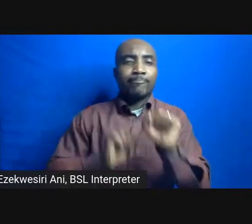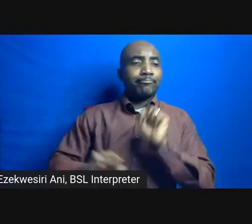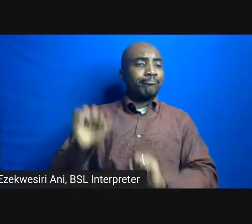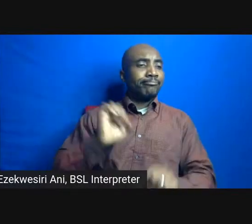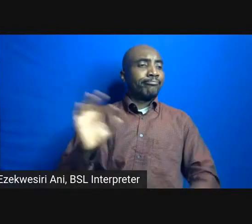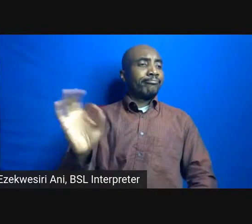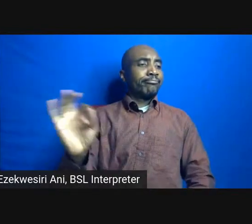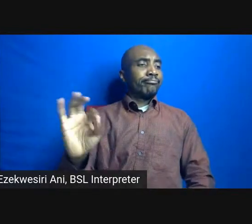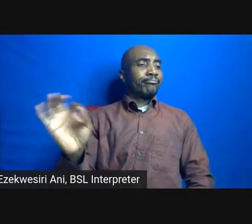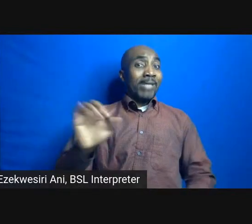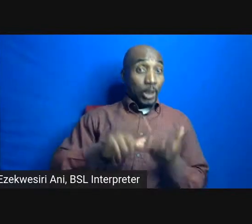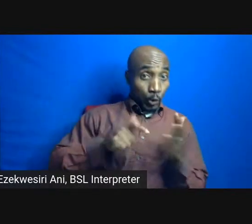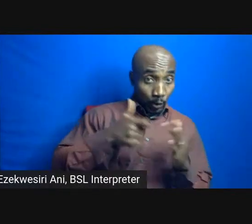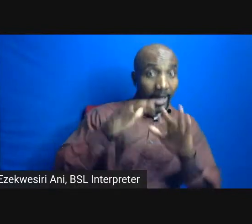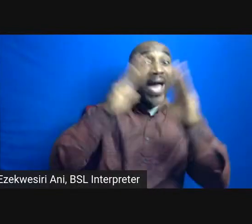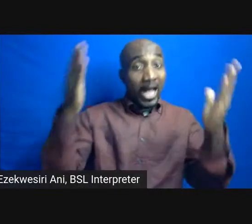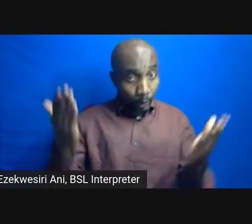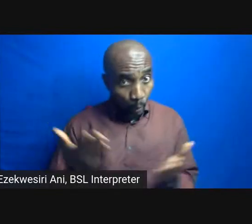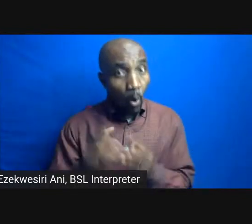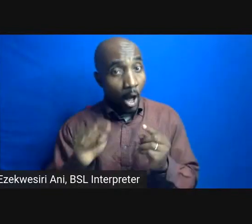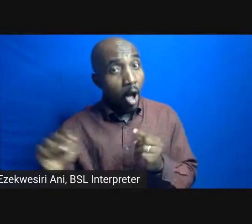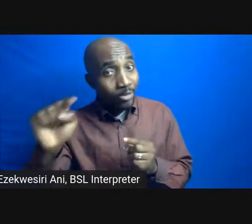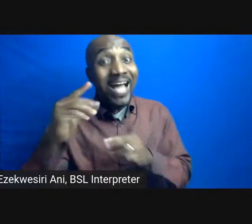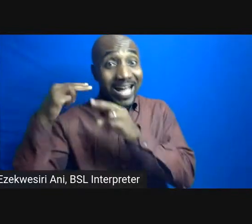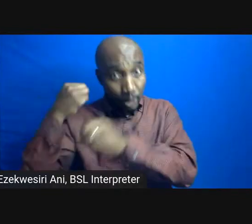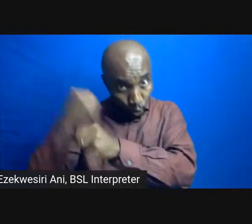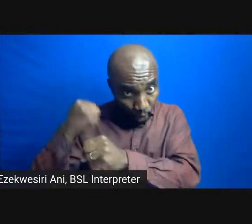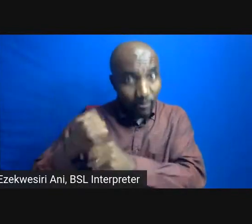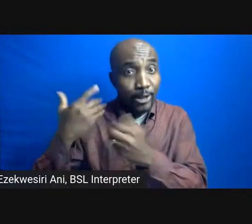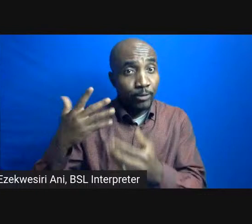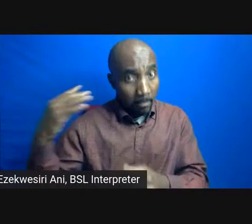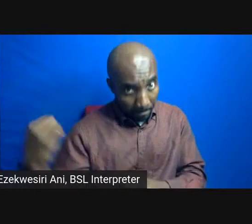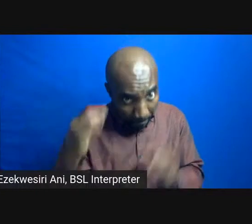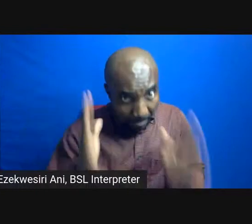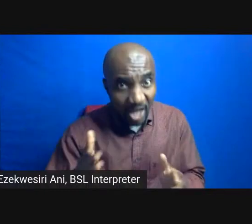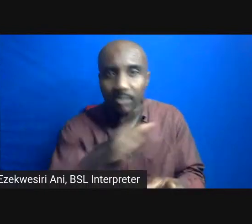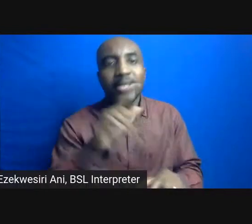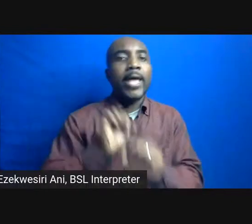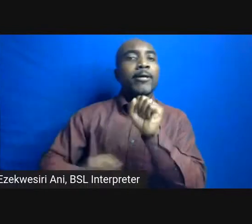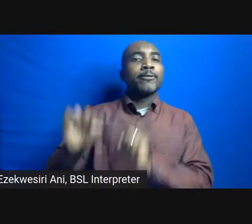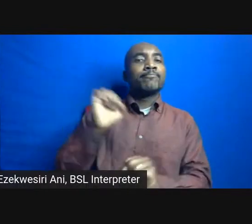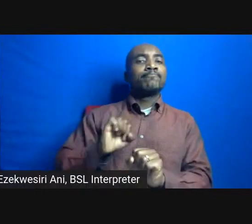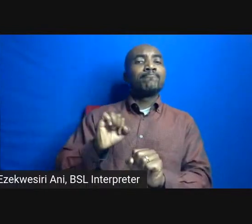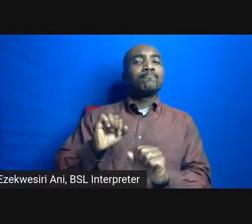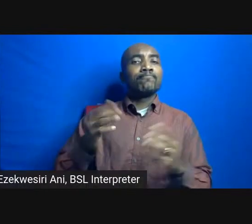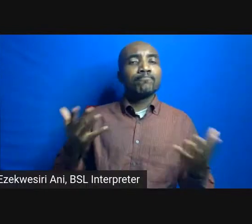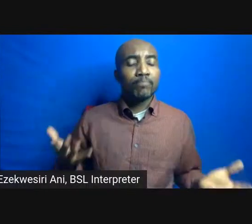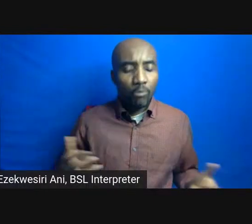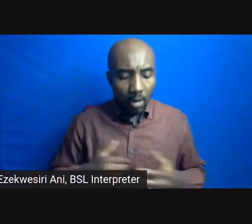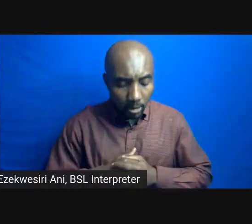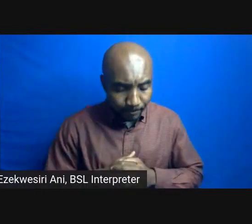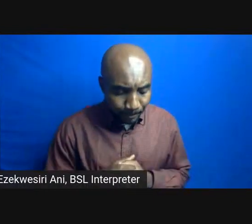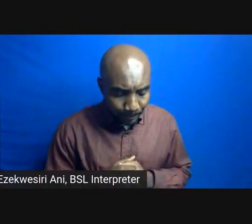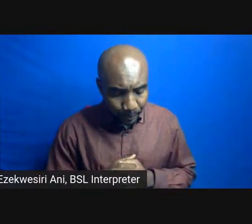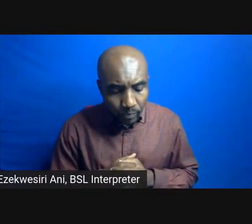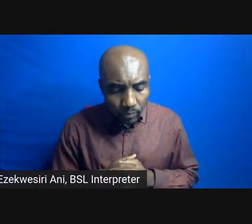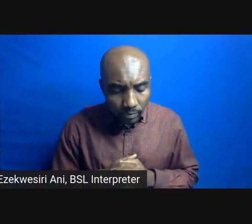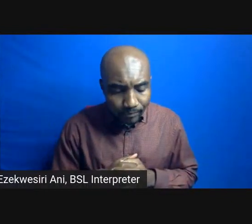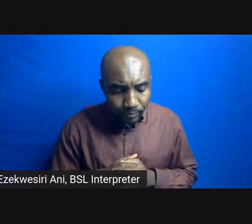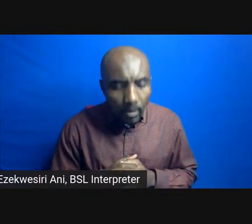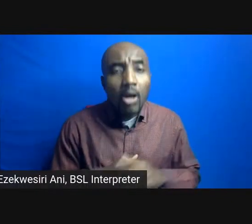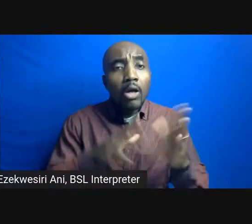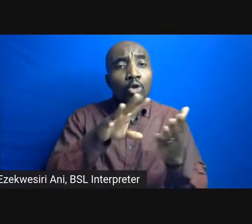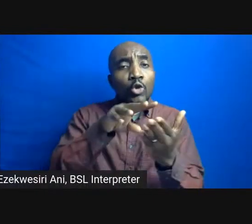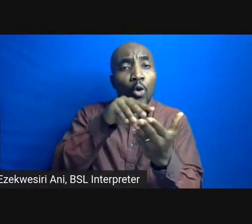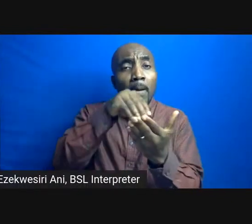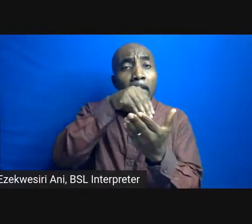in this country and globally and in this generation. To compensate, to pay back,